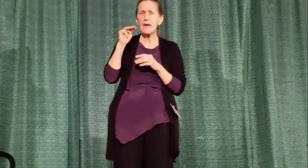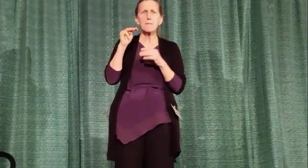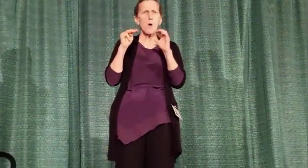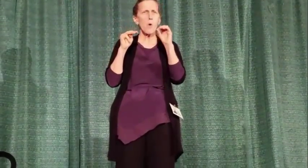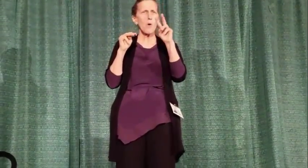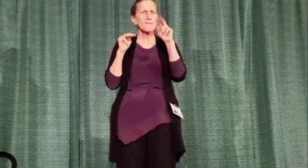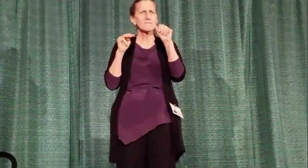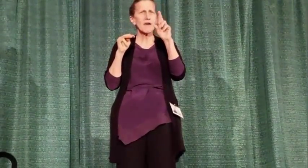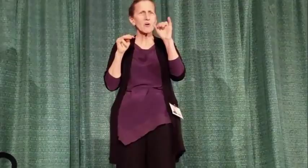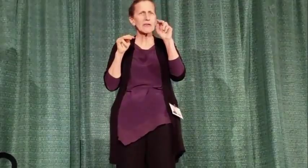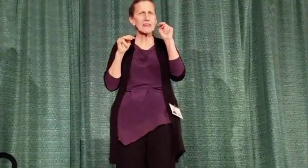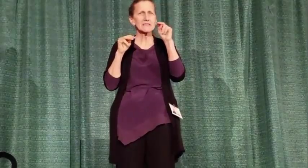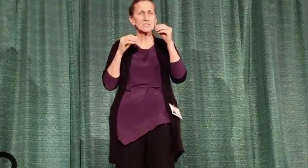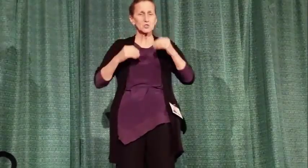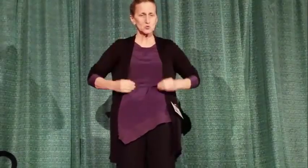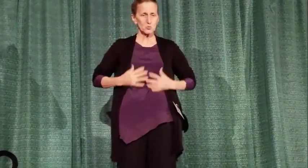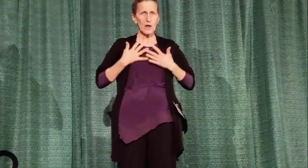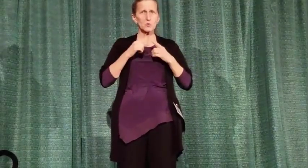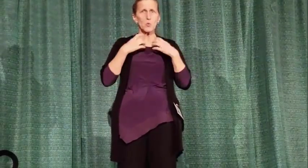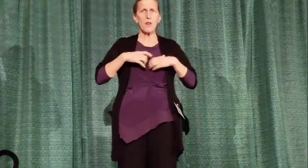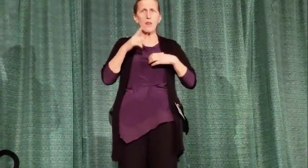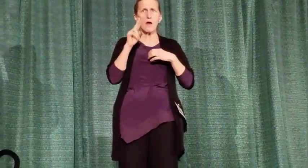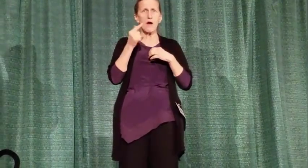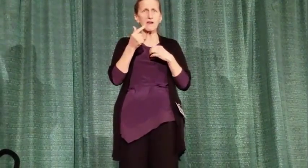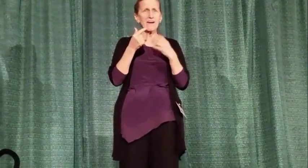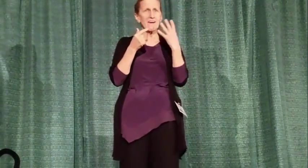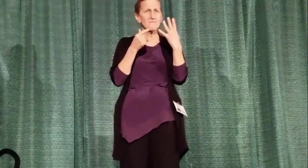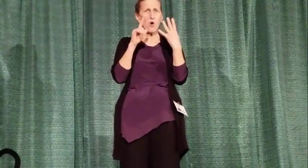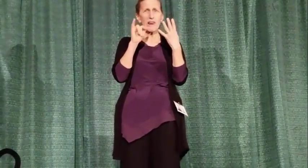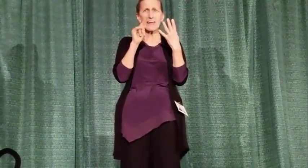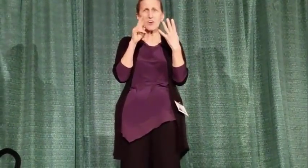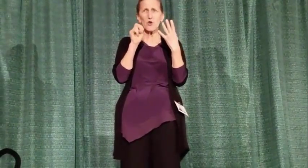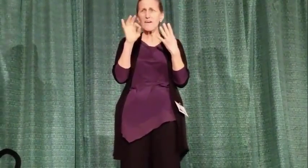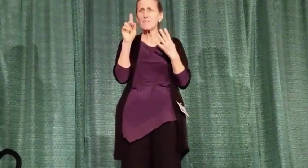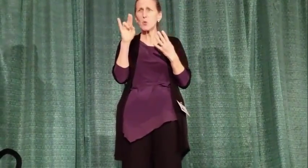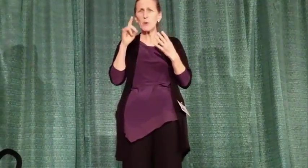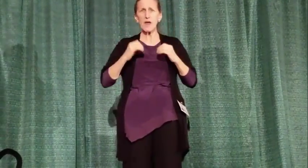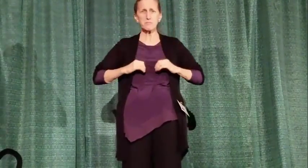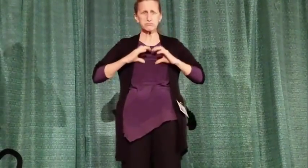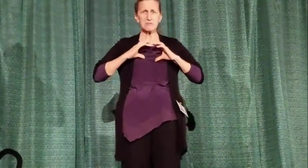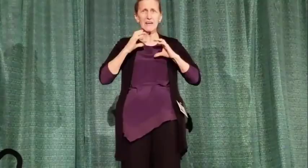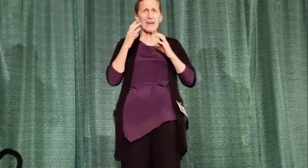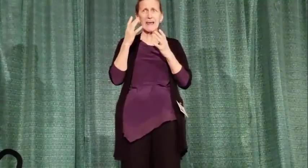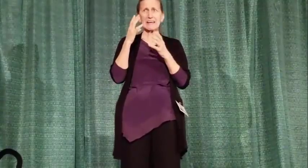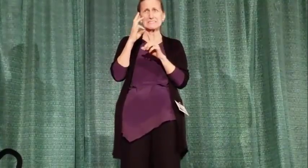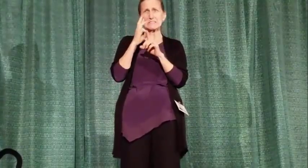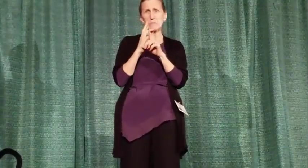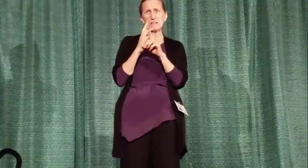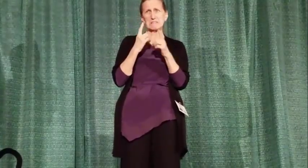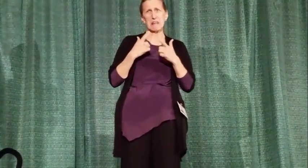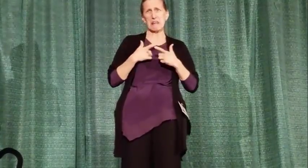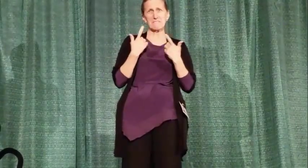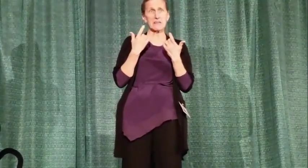ovarian cancer that spread through her lungs. She had 4 liters of fluid in her lung of ovarian cancer, given 6 months to live. Now she